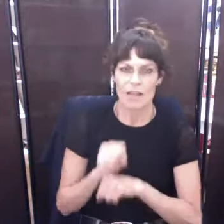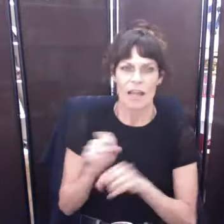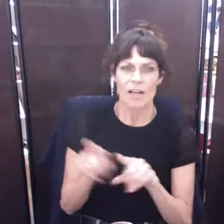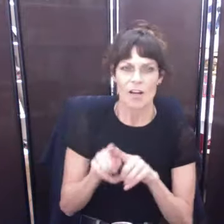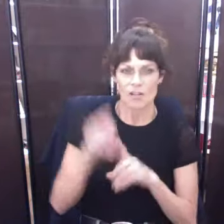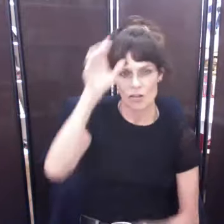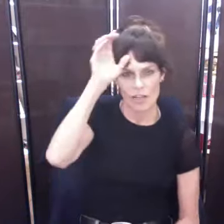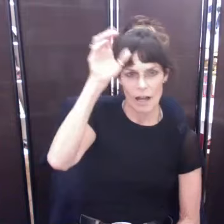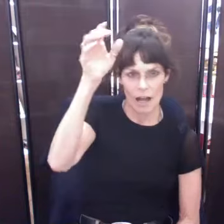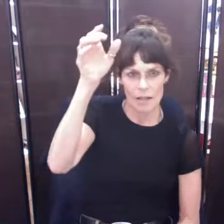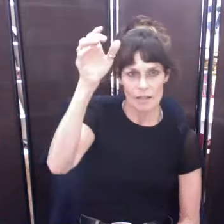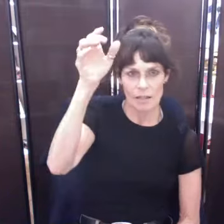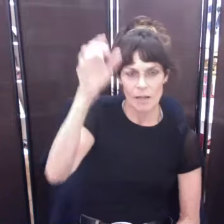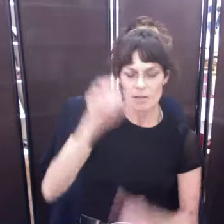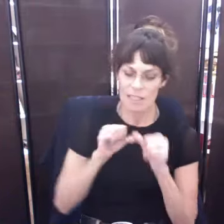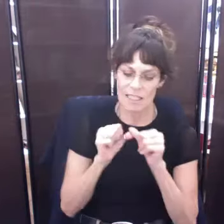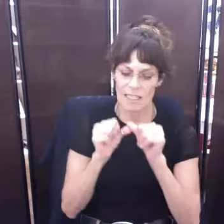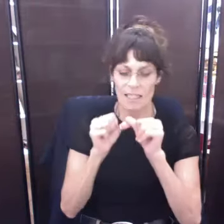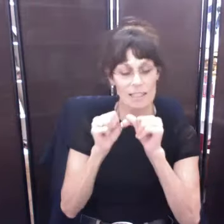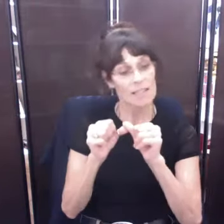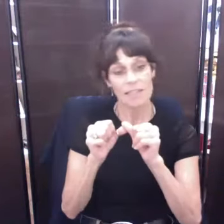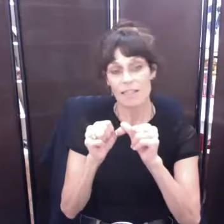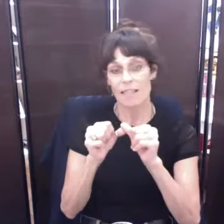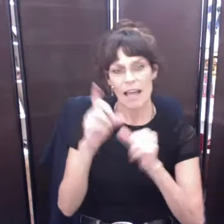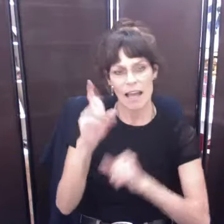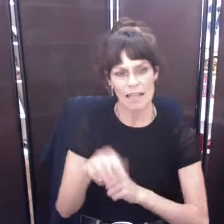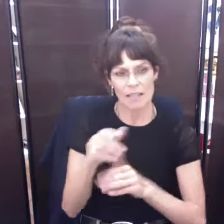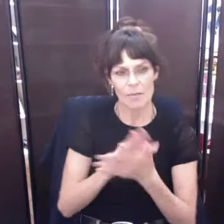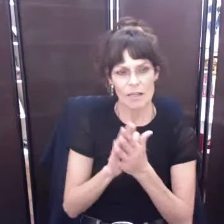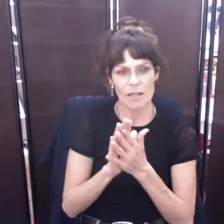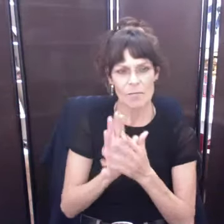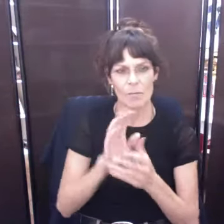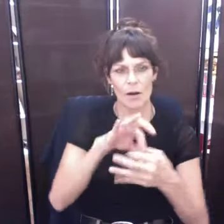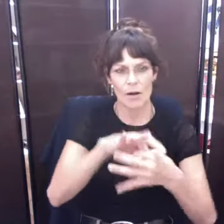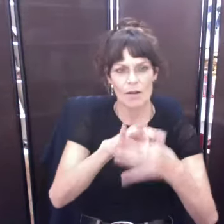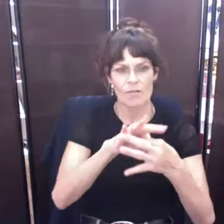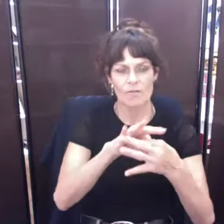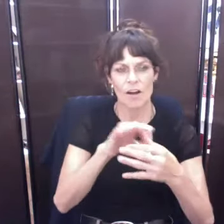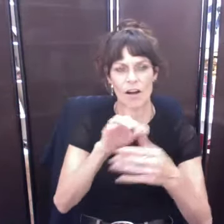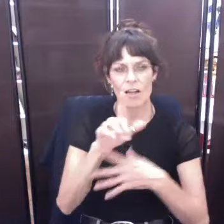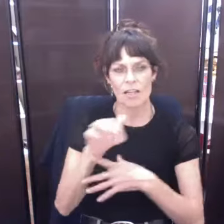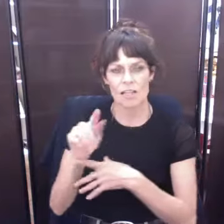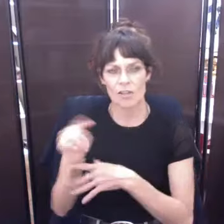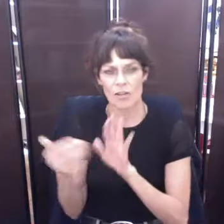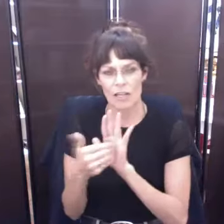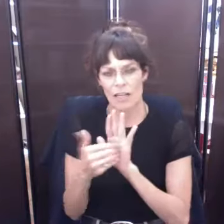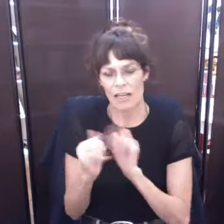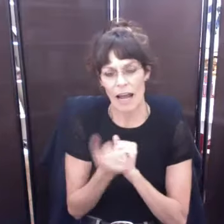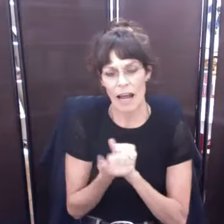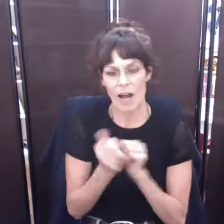think consistency is one of those things that has to become part of our literature again, and start to talk about how consistent are you going to meetings?